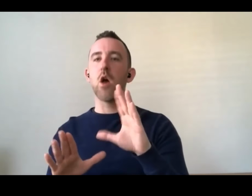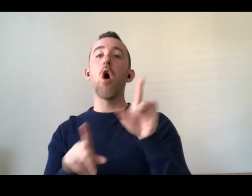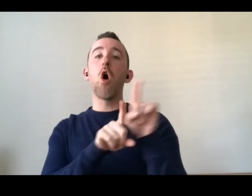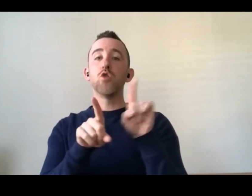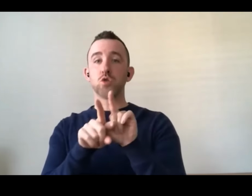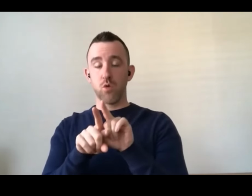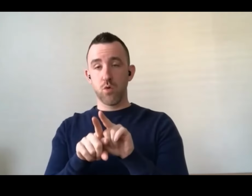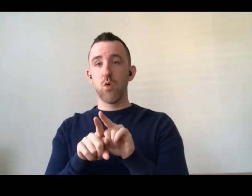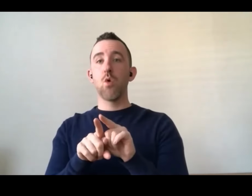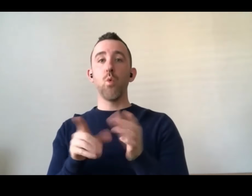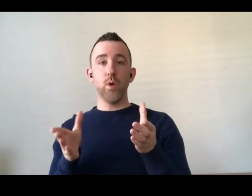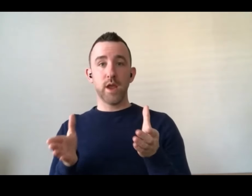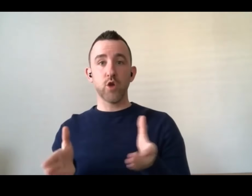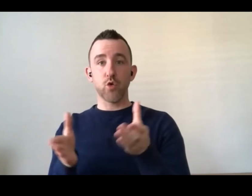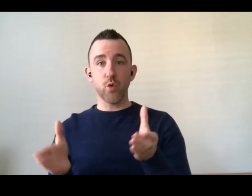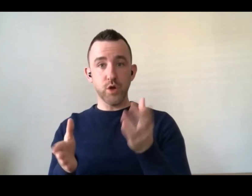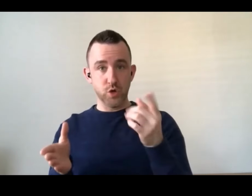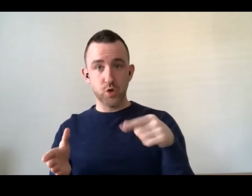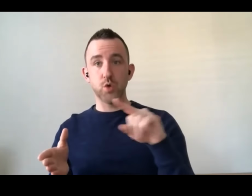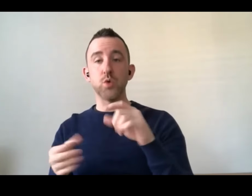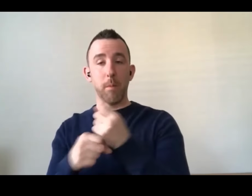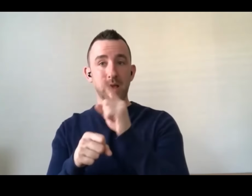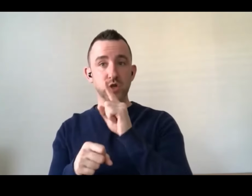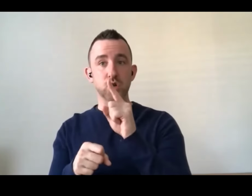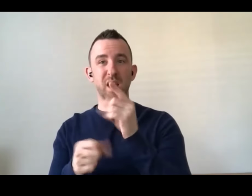encourage you all to make sure that things